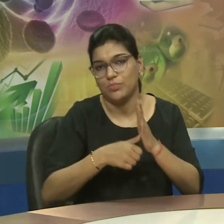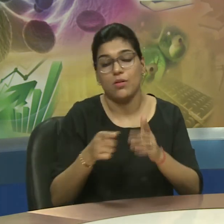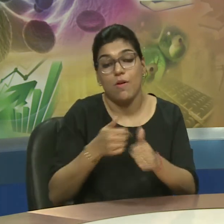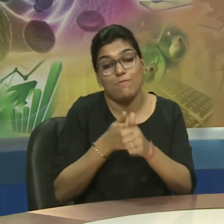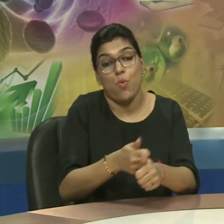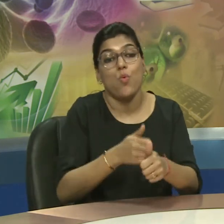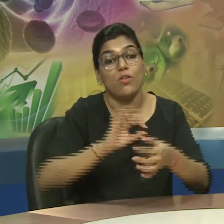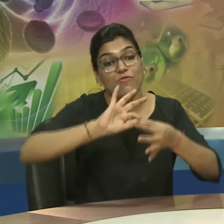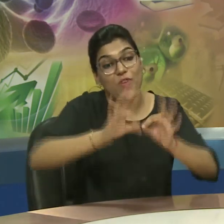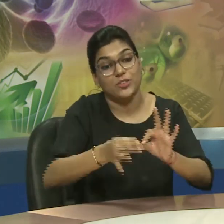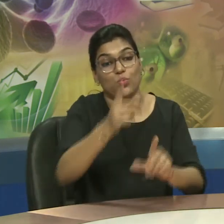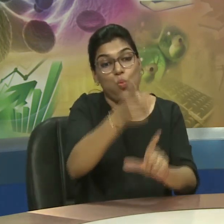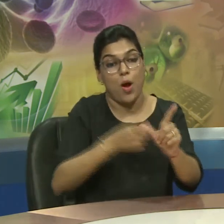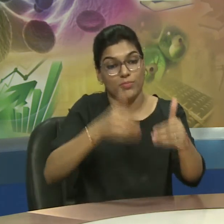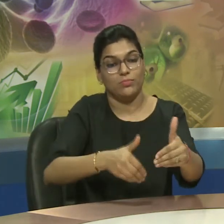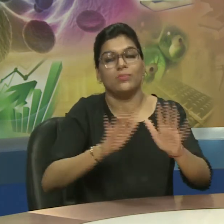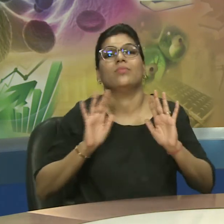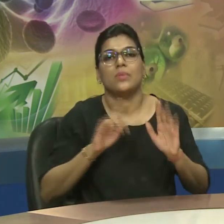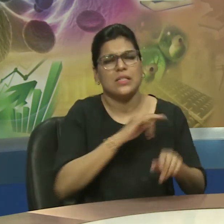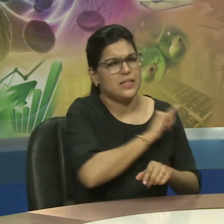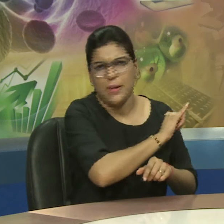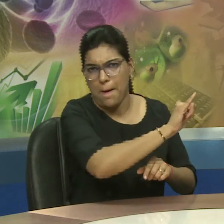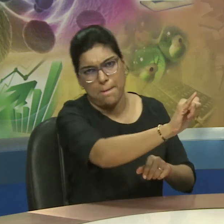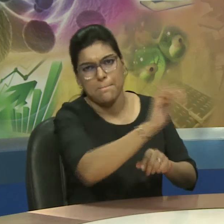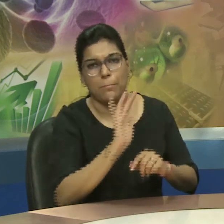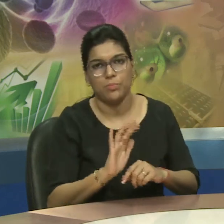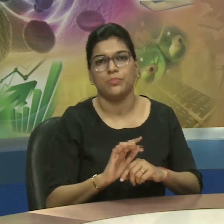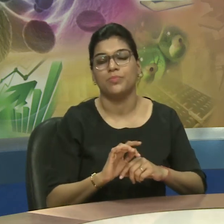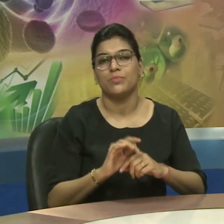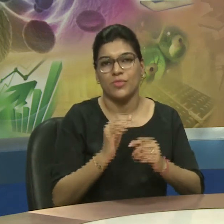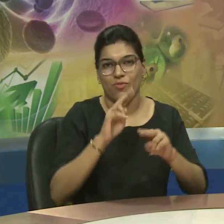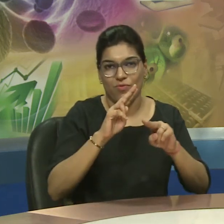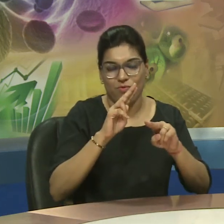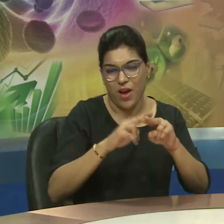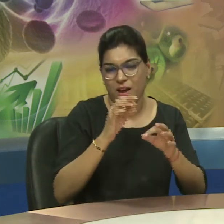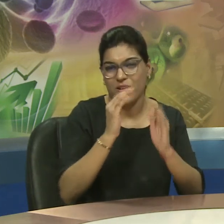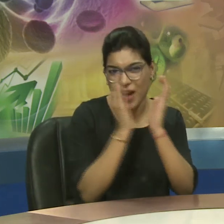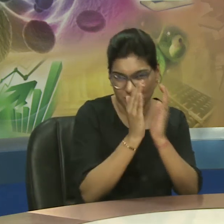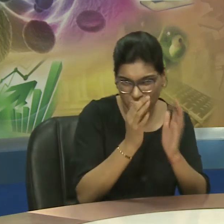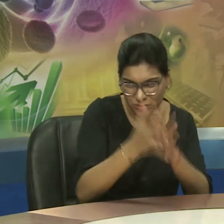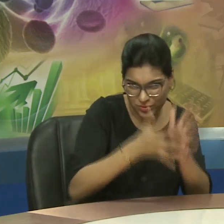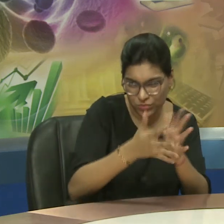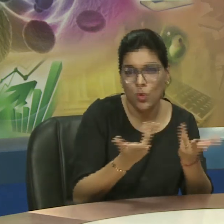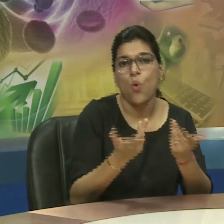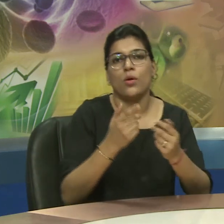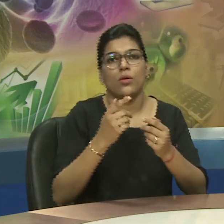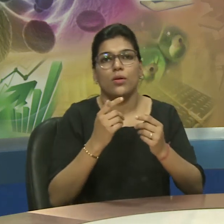before the expiry. Similarly, in